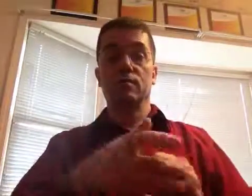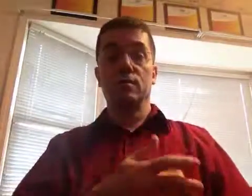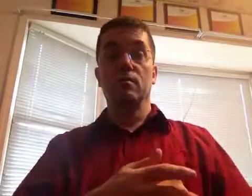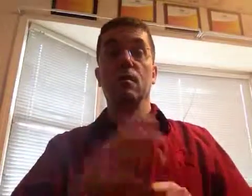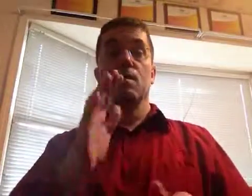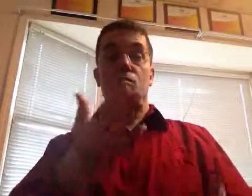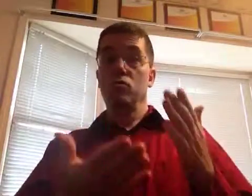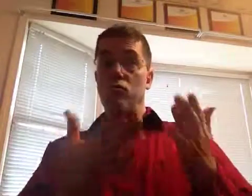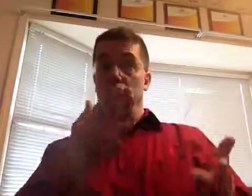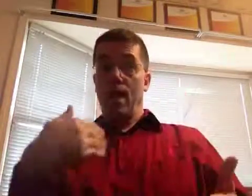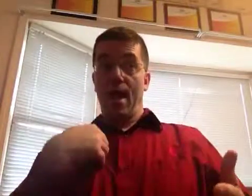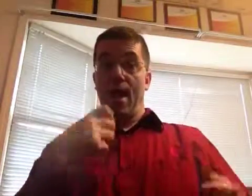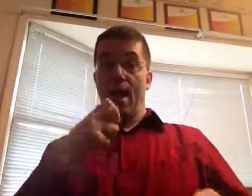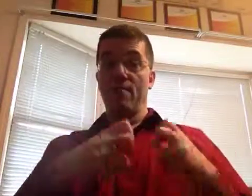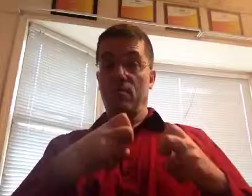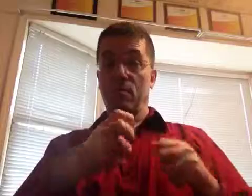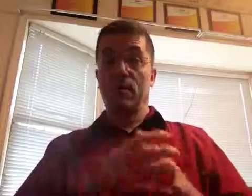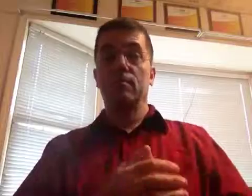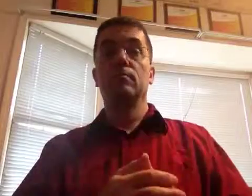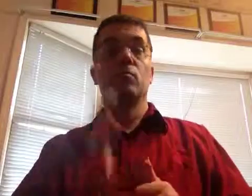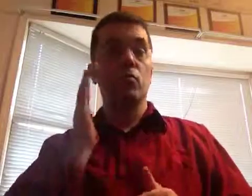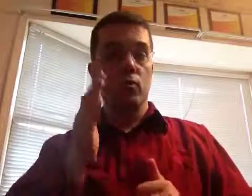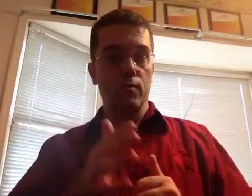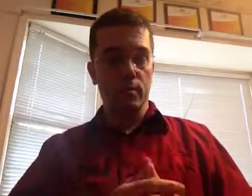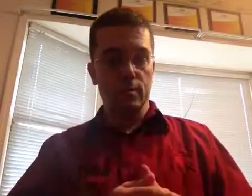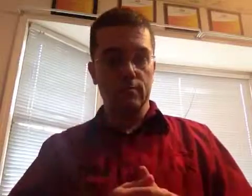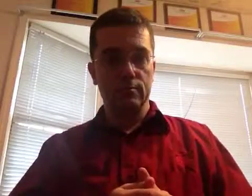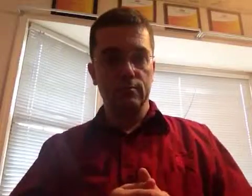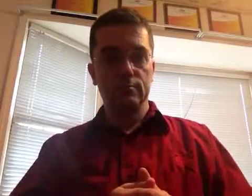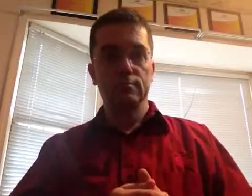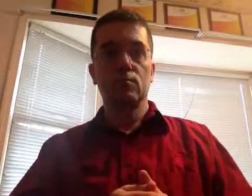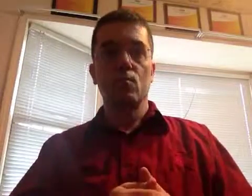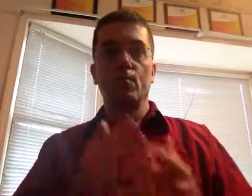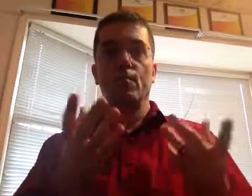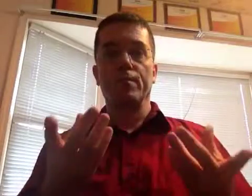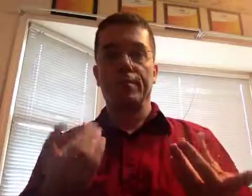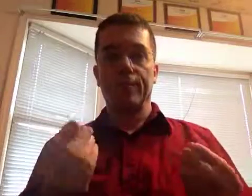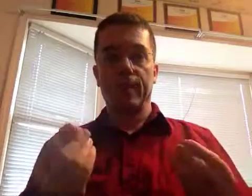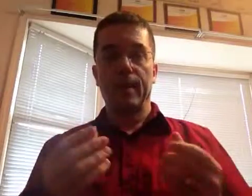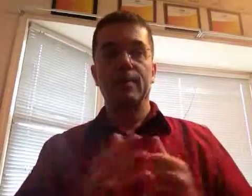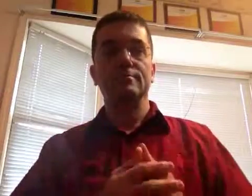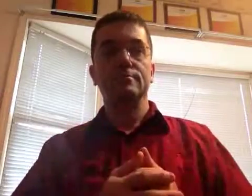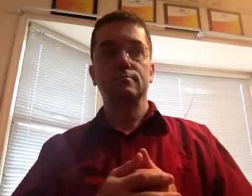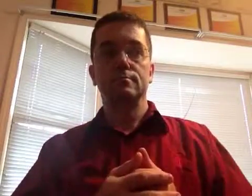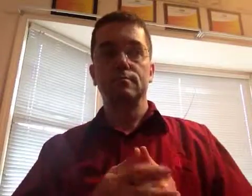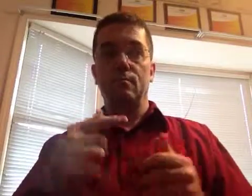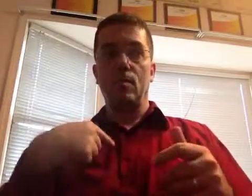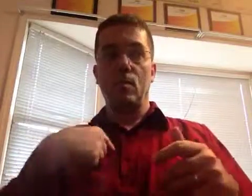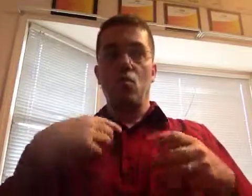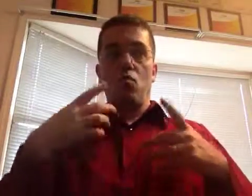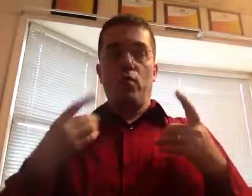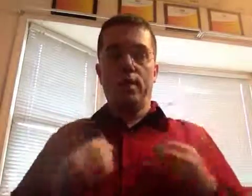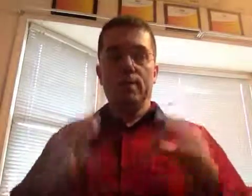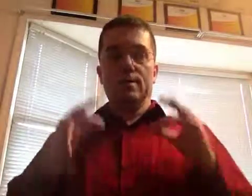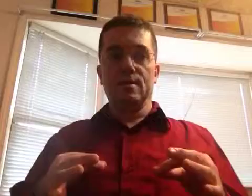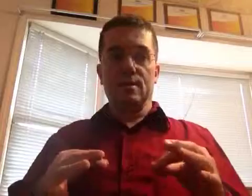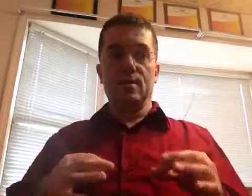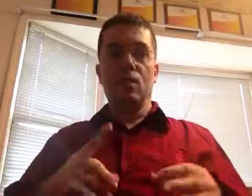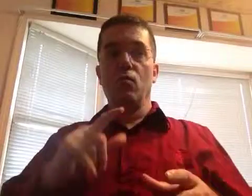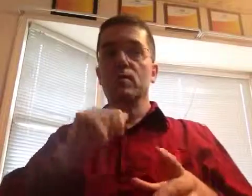problem. Okay. And so, but that's how we did it in that case. It wasn't a full year; it was only one semester, but it